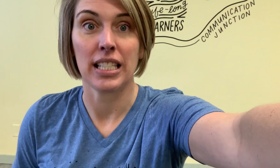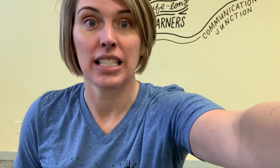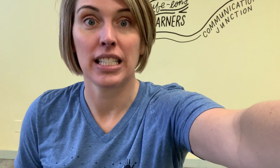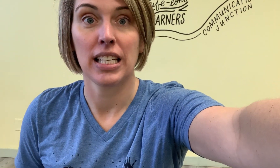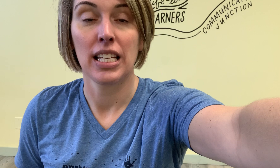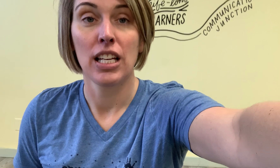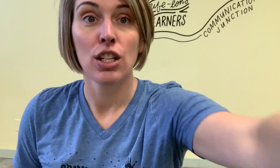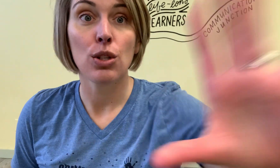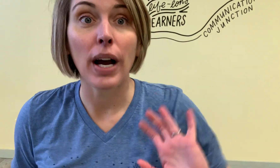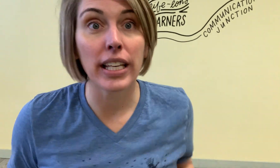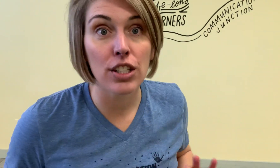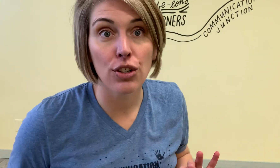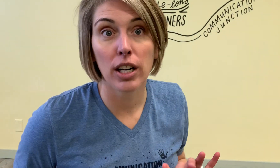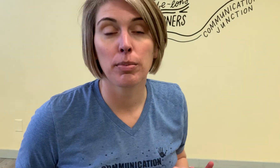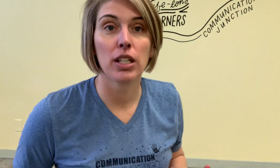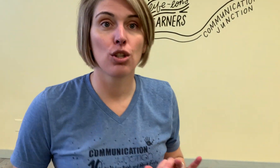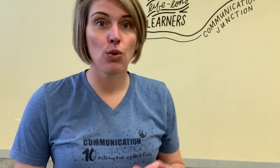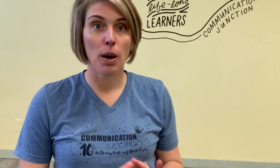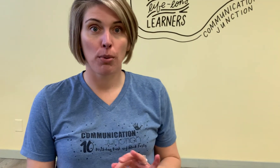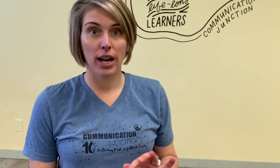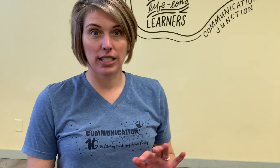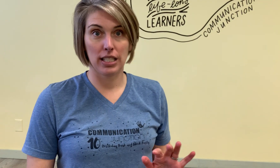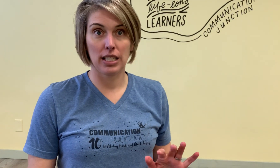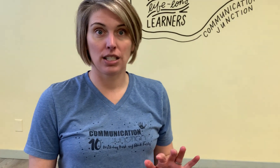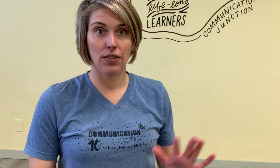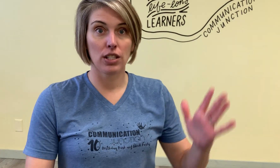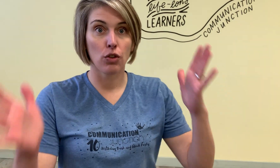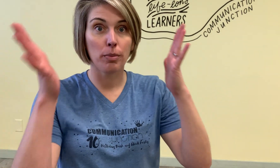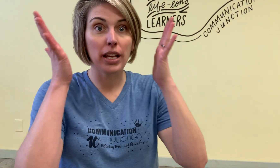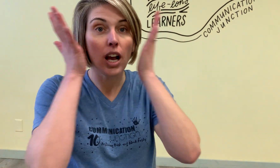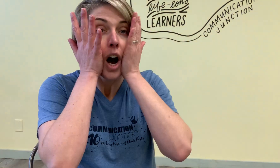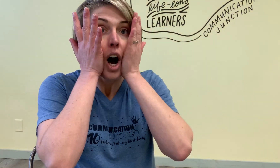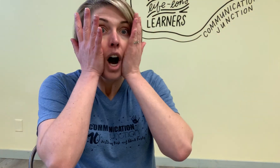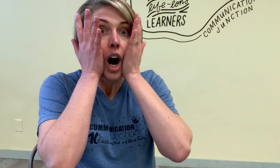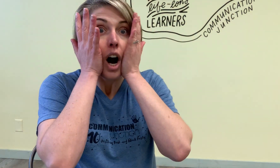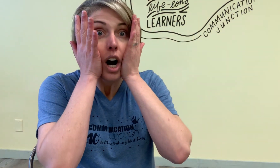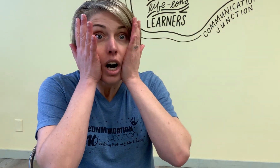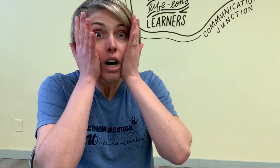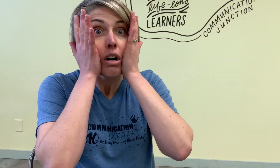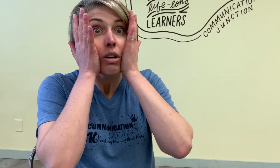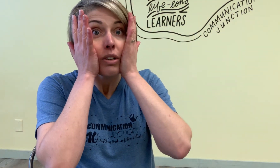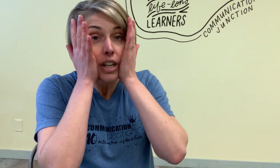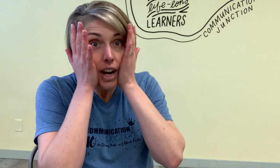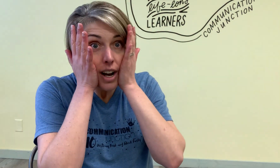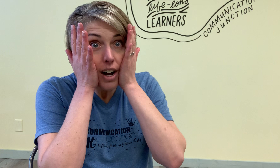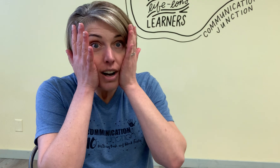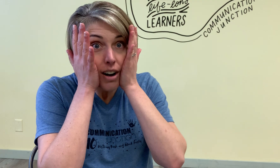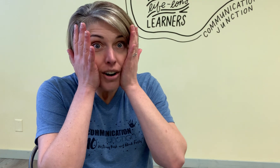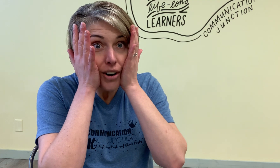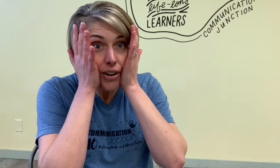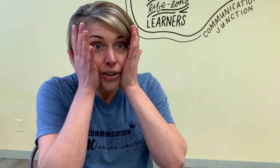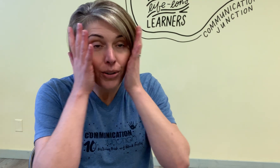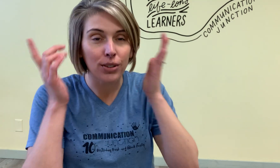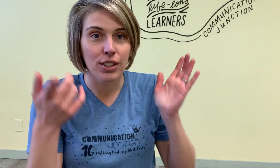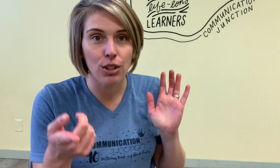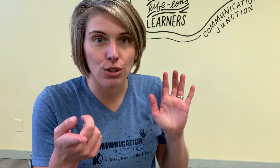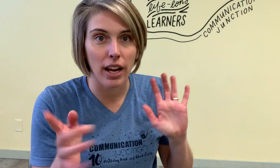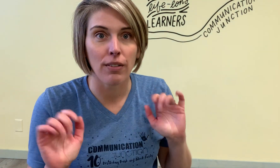buttons. So I need your help. Can you practice this face for me? Oh no! You try,